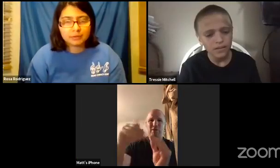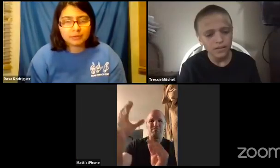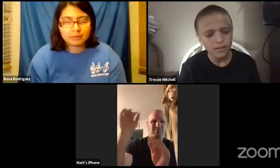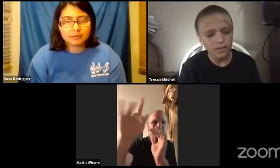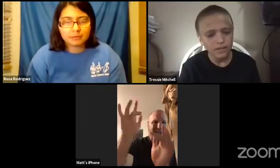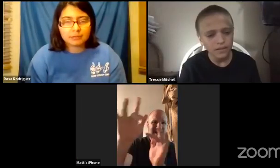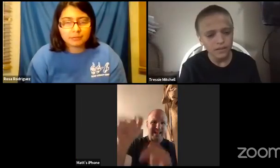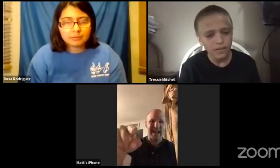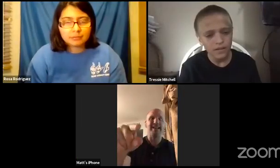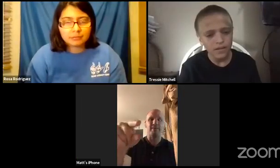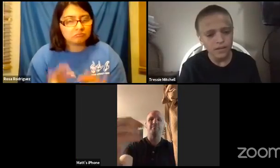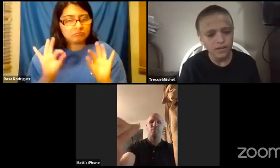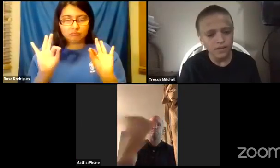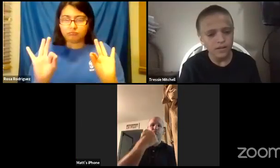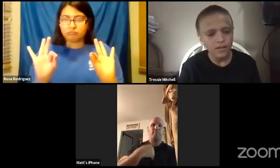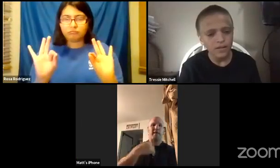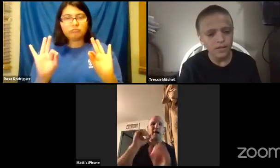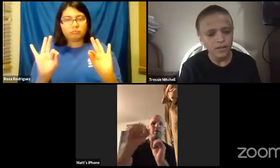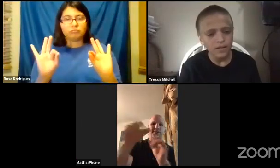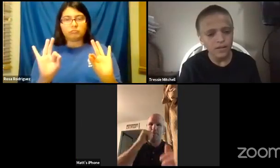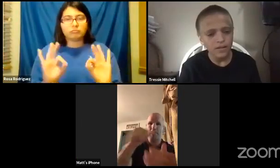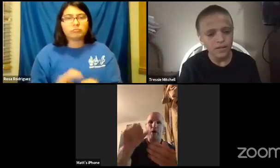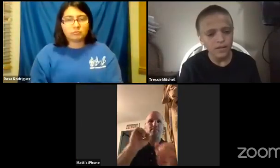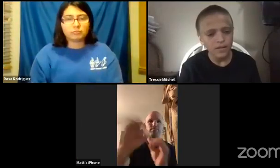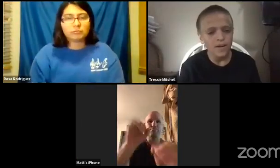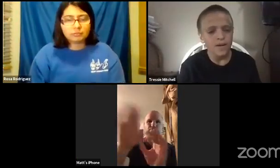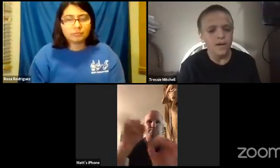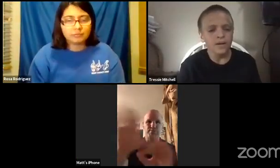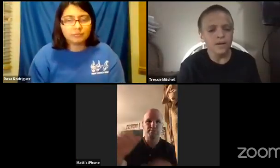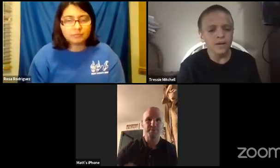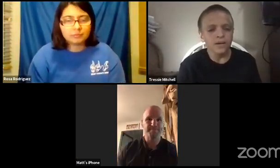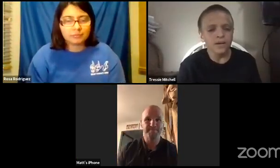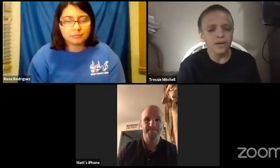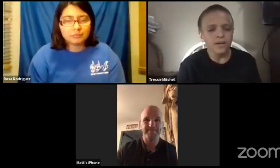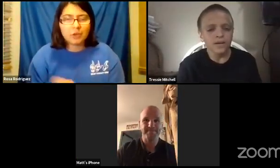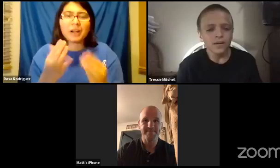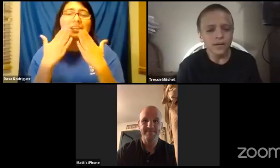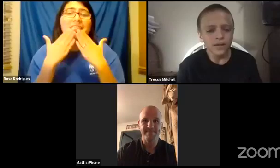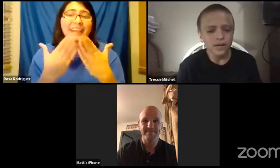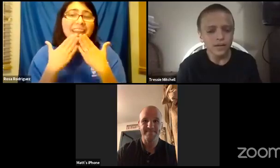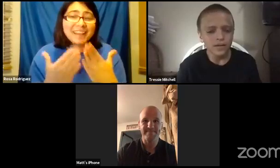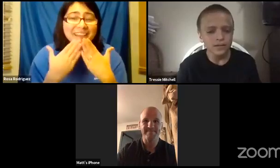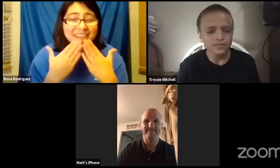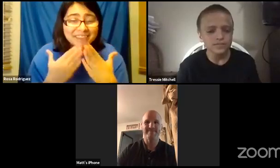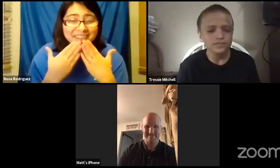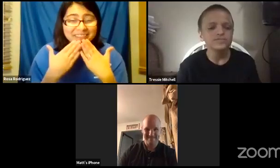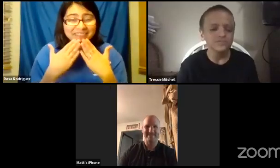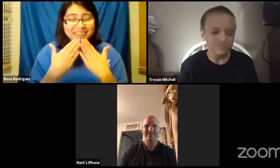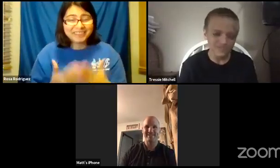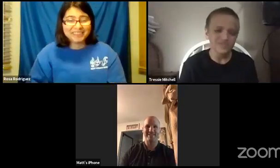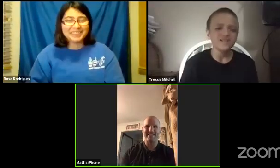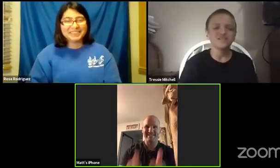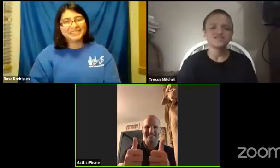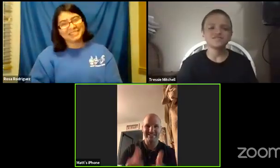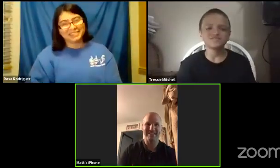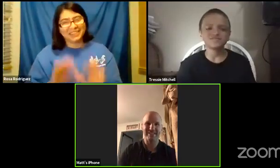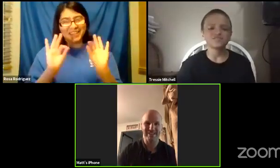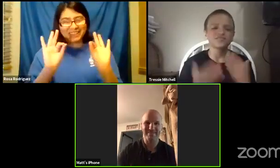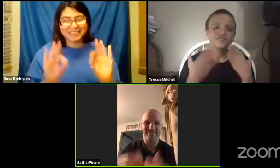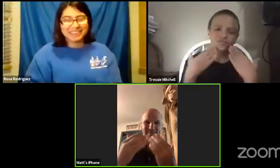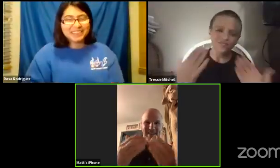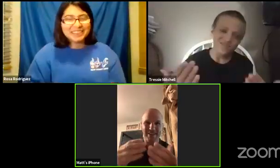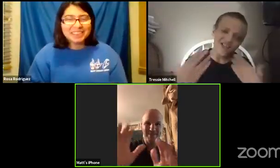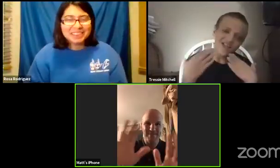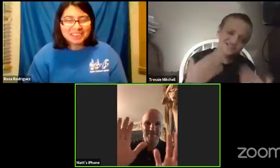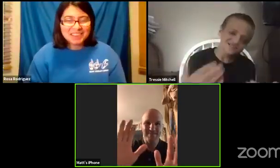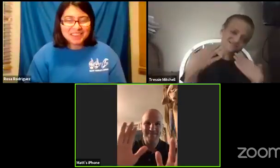Yeah. My agent. Feel free to share his contact info with those students, anyone asking online today. Well, thank